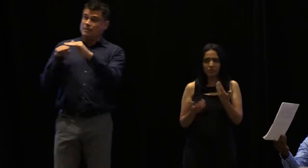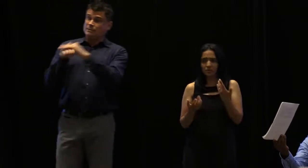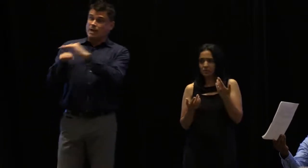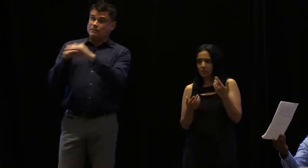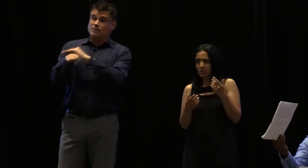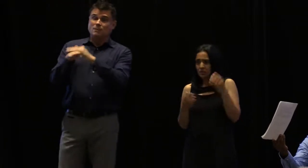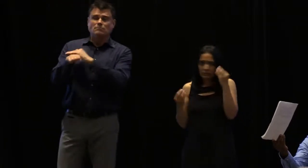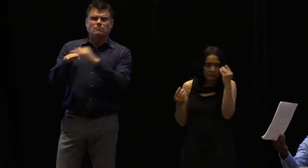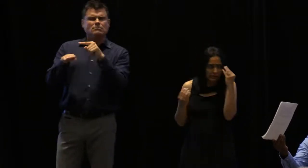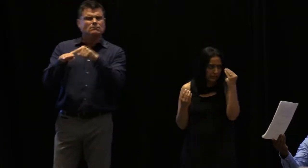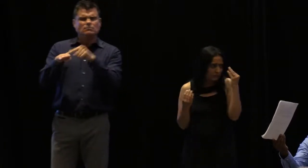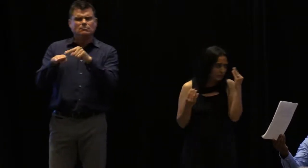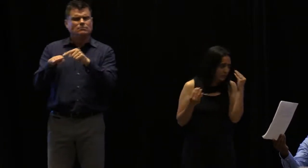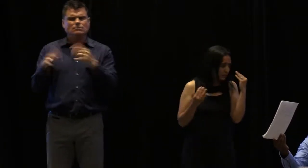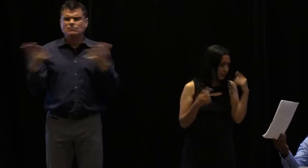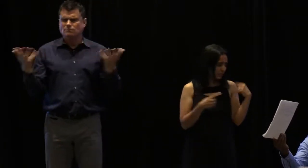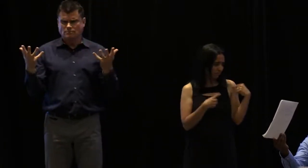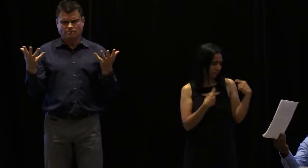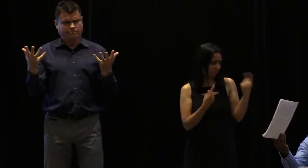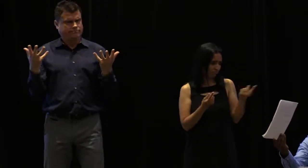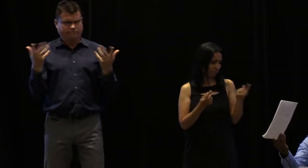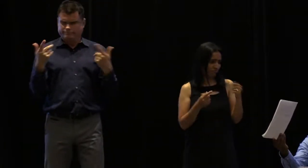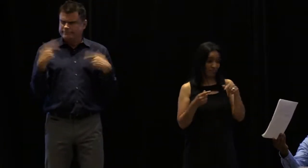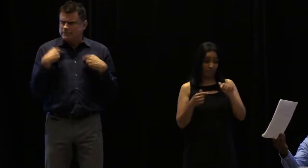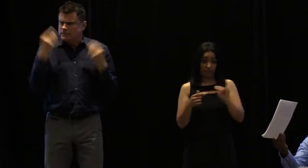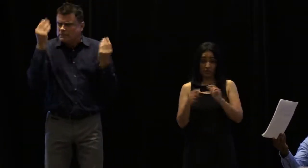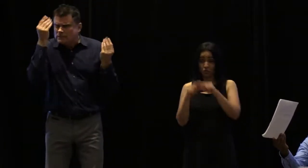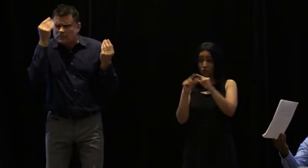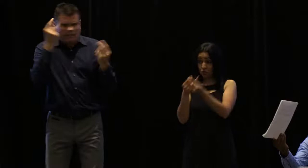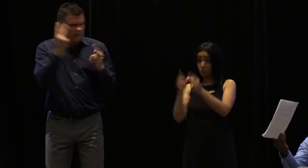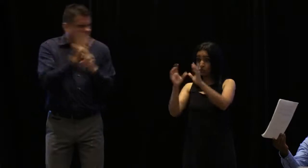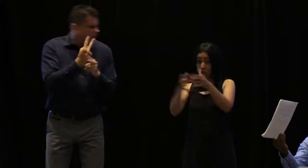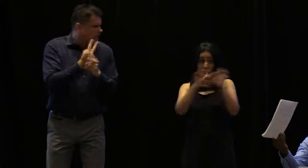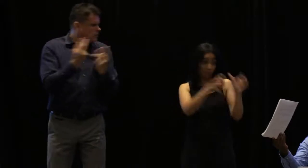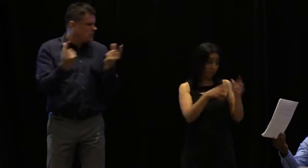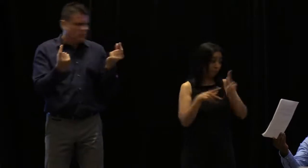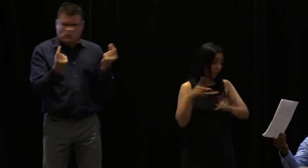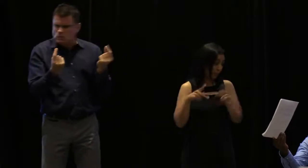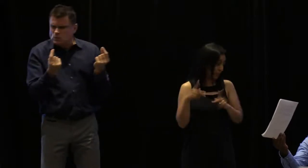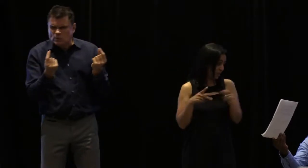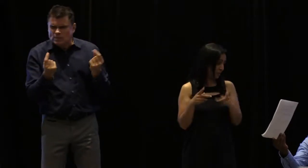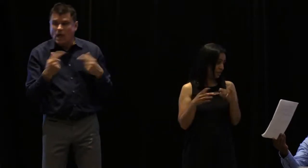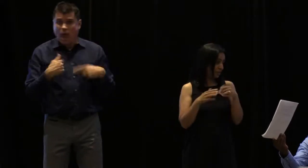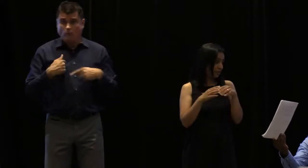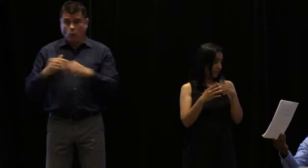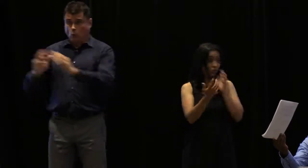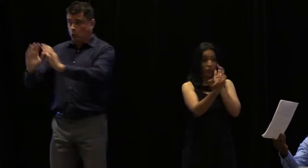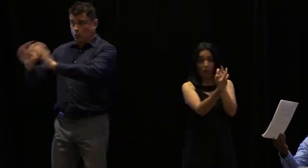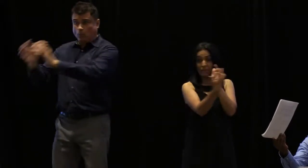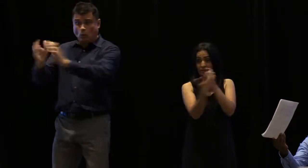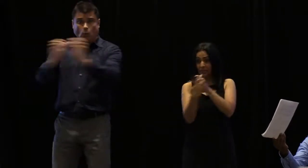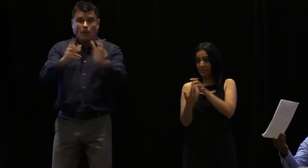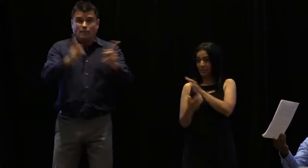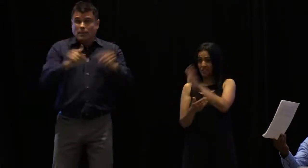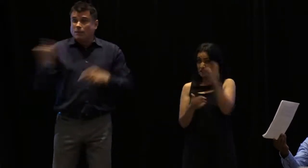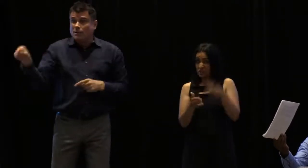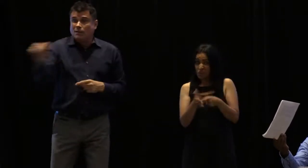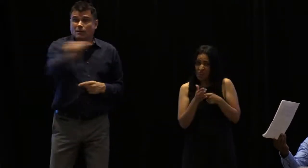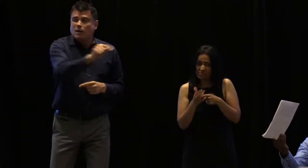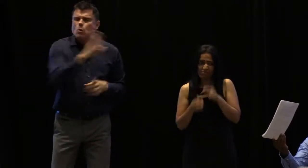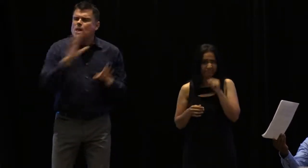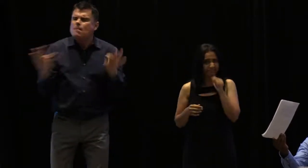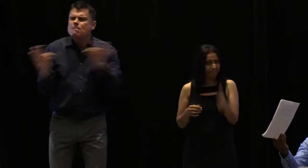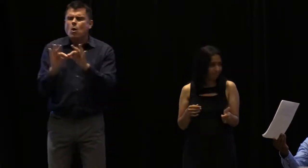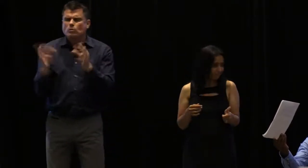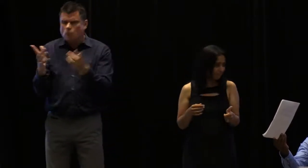Accessibility means that you're not overlooked anymore, that you are recognized, that you are seen, that